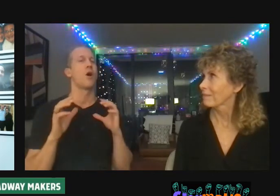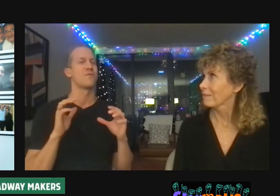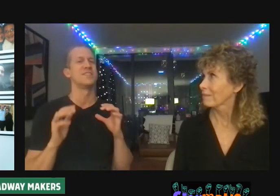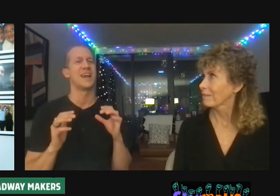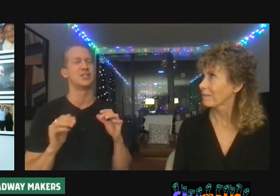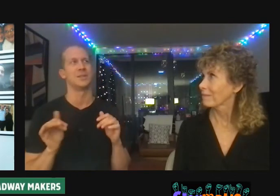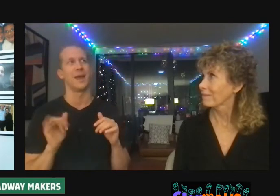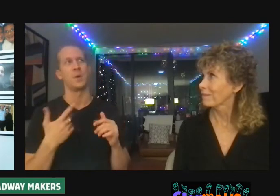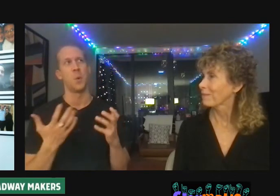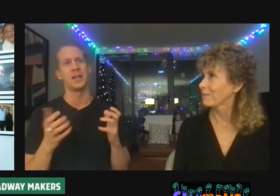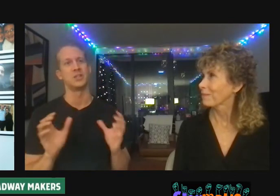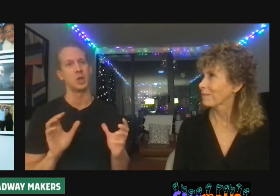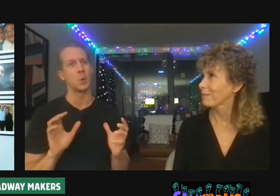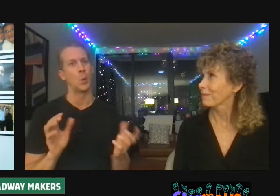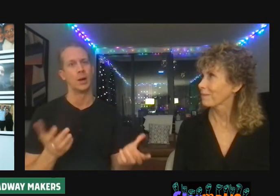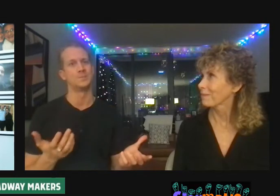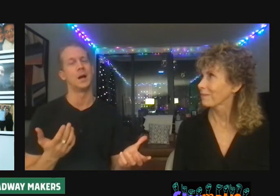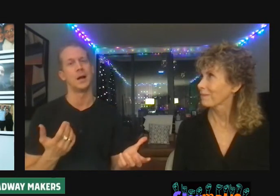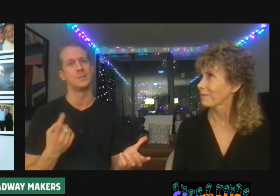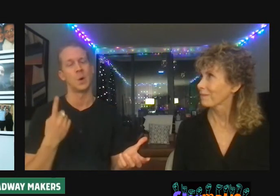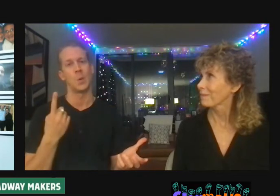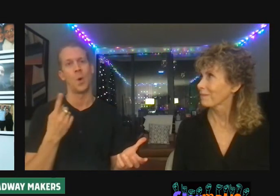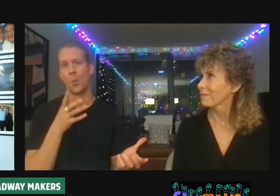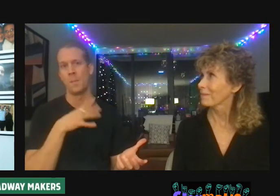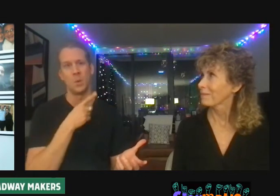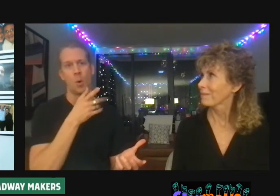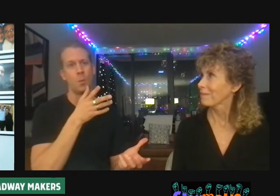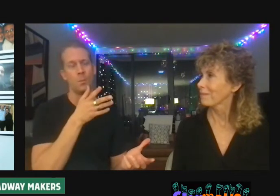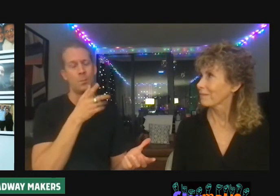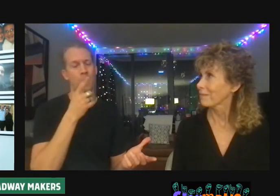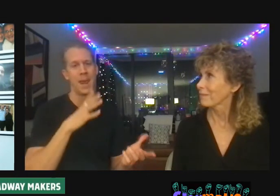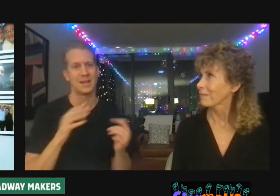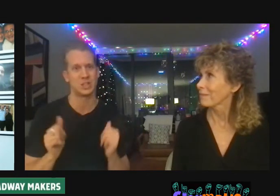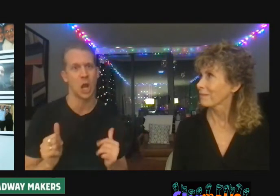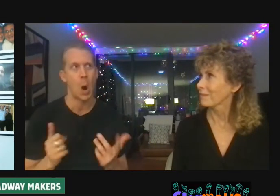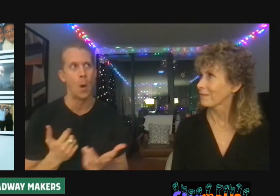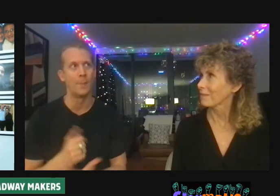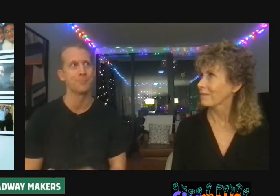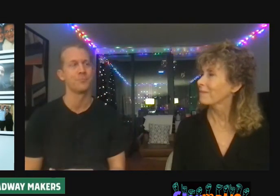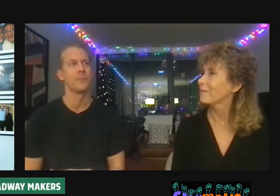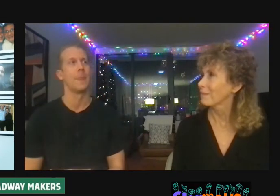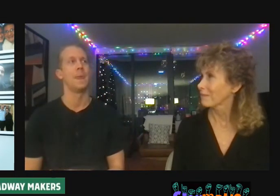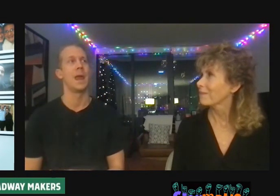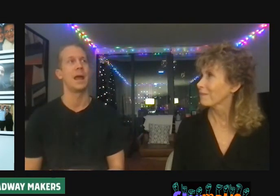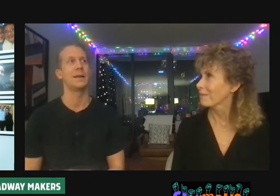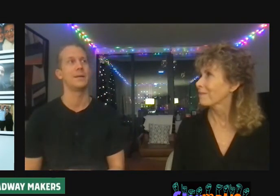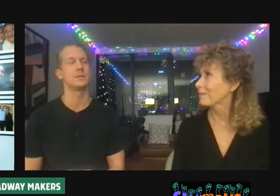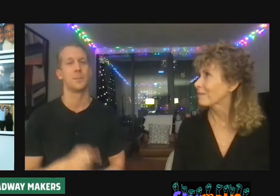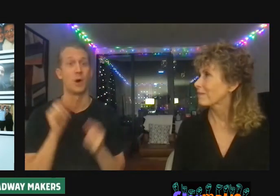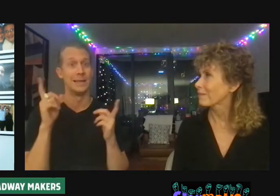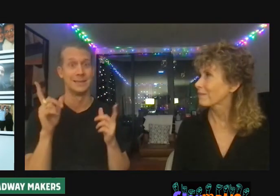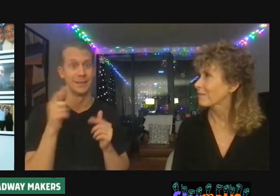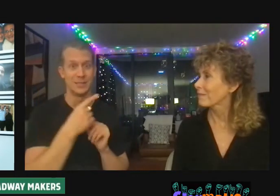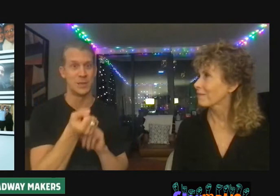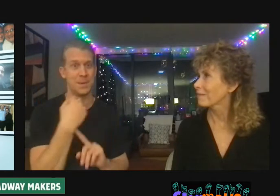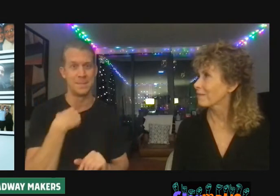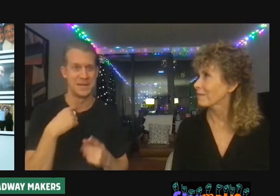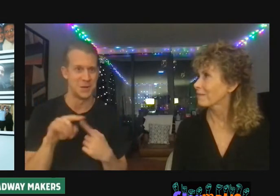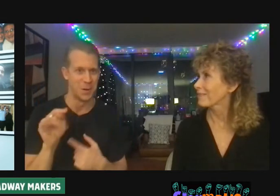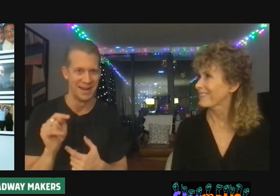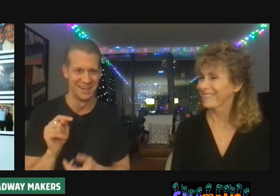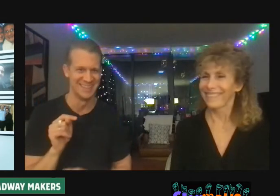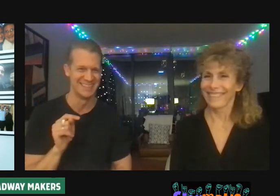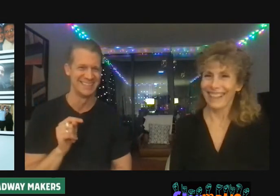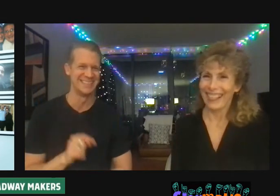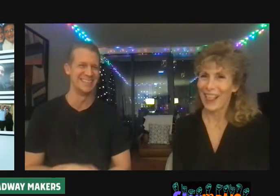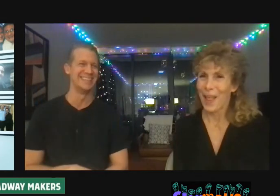had a conversation like we wanted to do a one woman, one man show. And surprisingly, she beat me